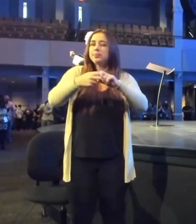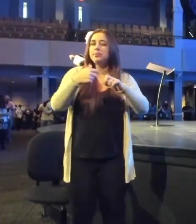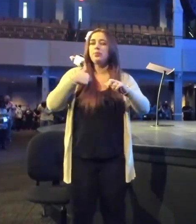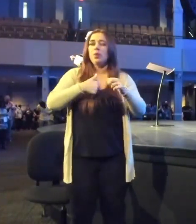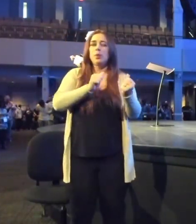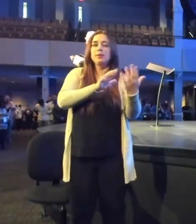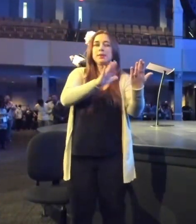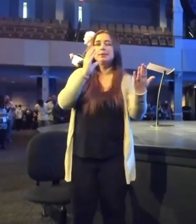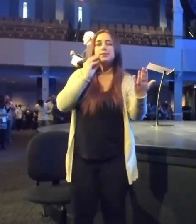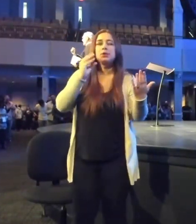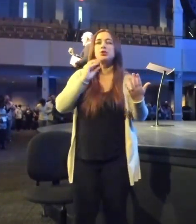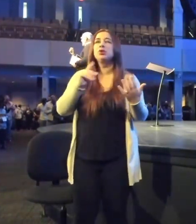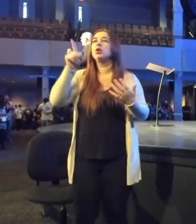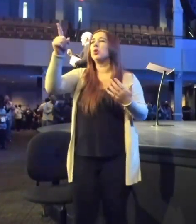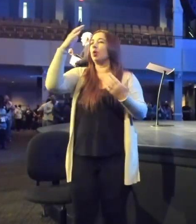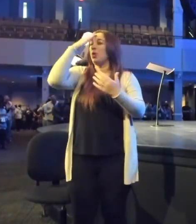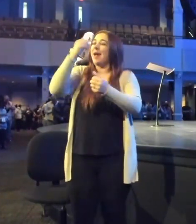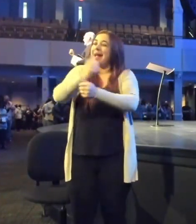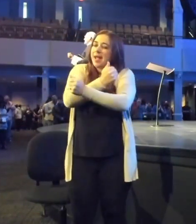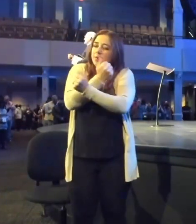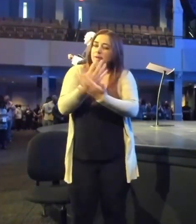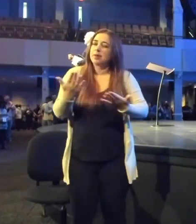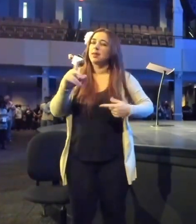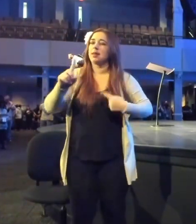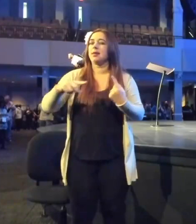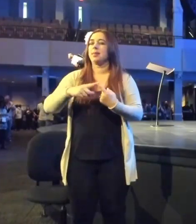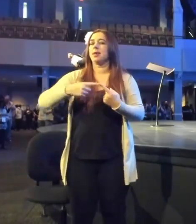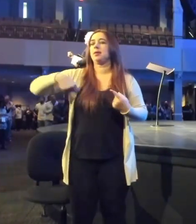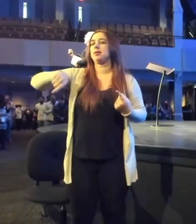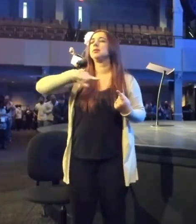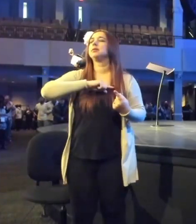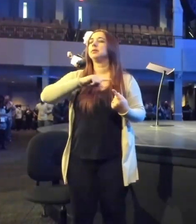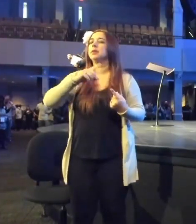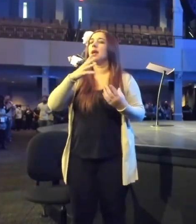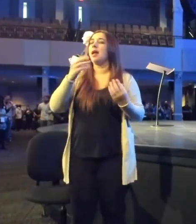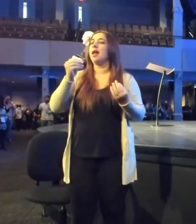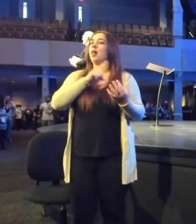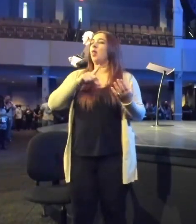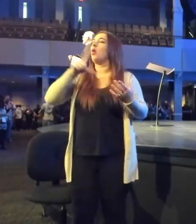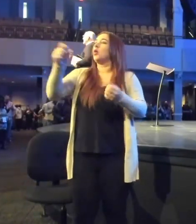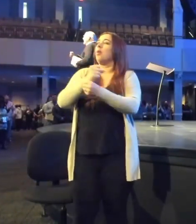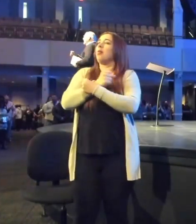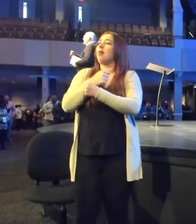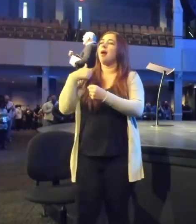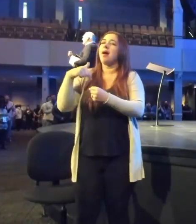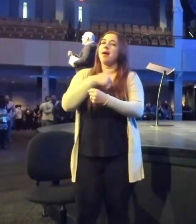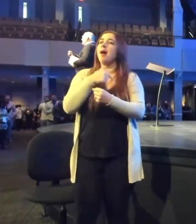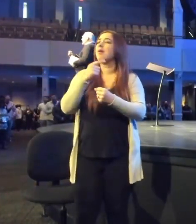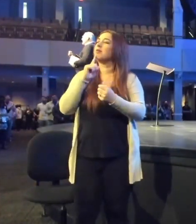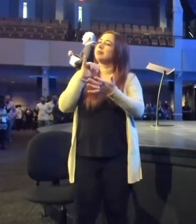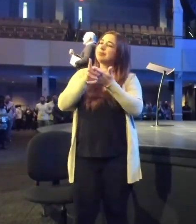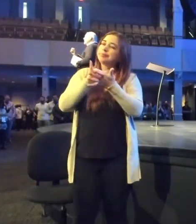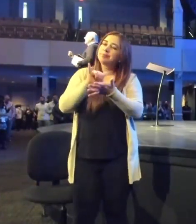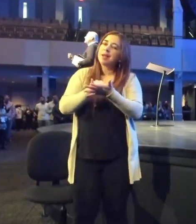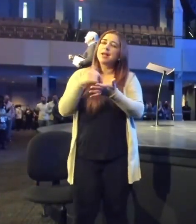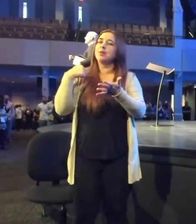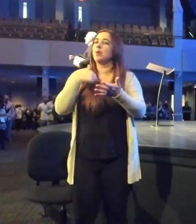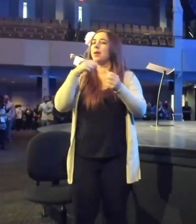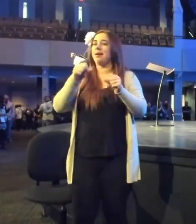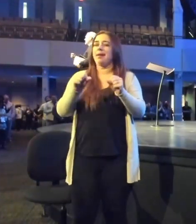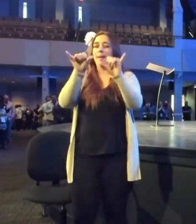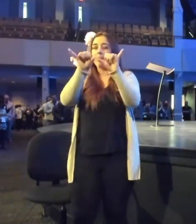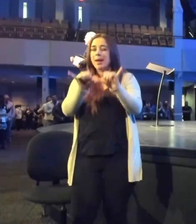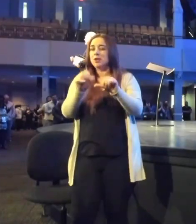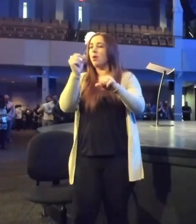single thing that you do not know about us. And Lord, you love us with a love that goes beyond anything that we can measure